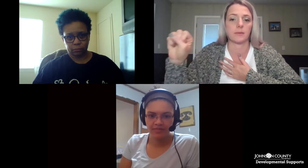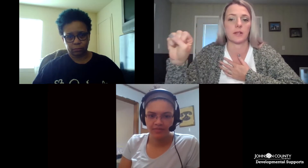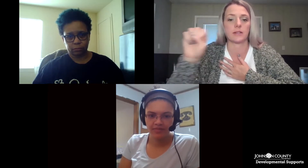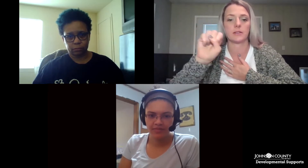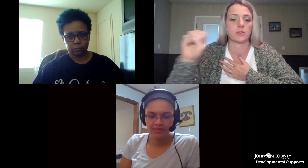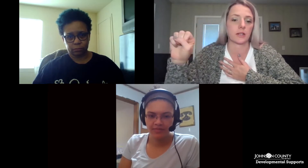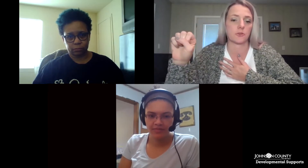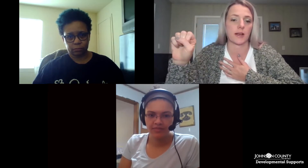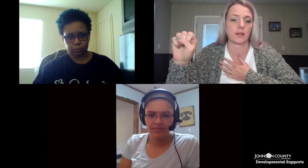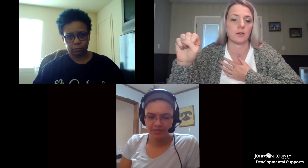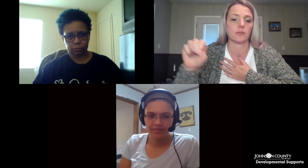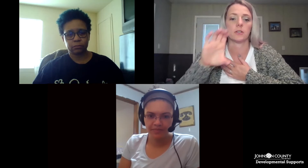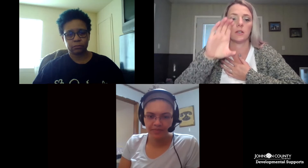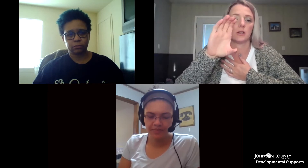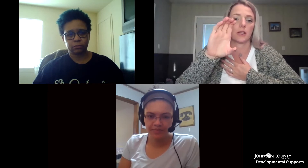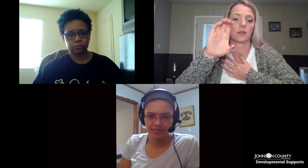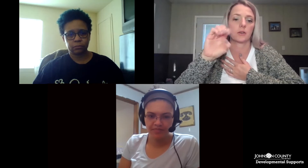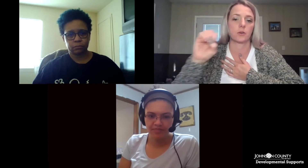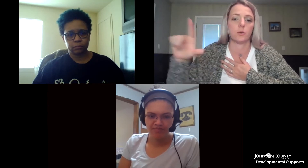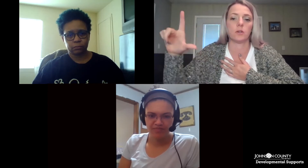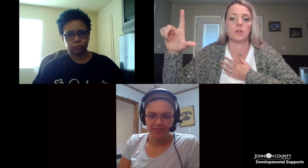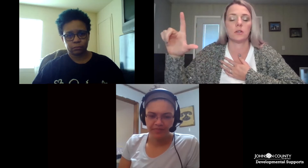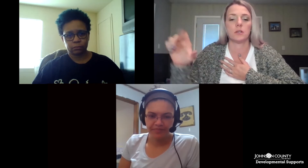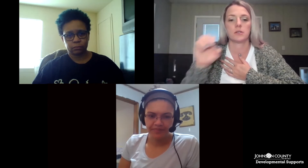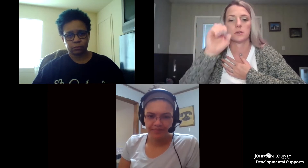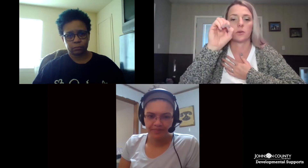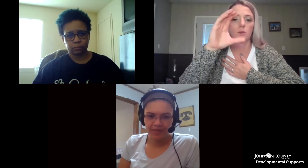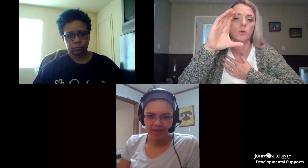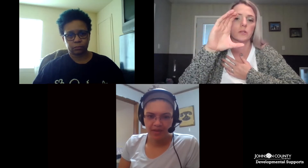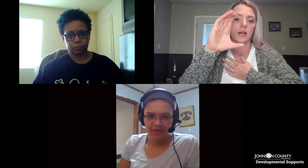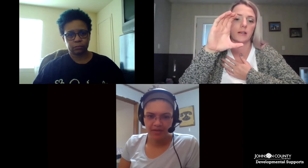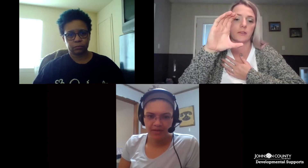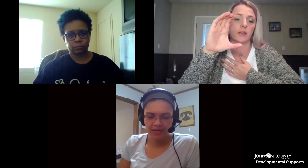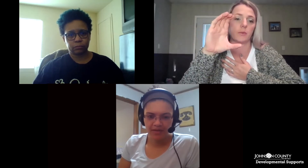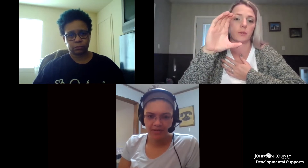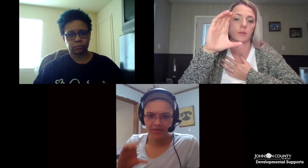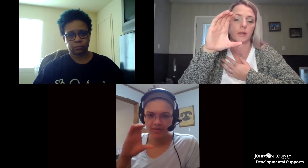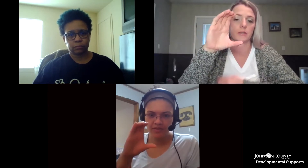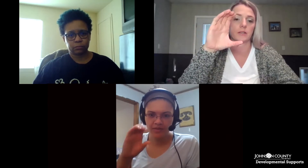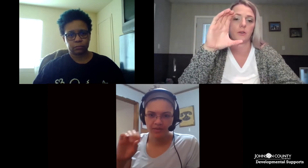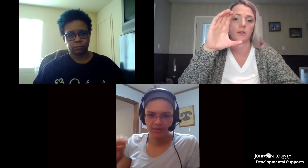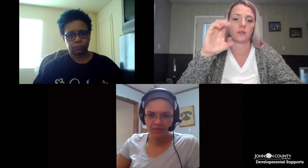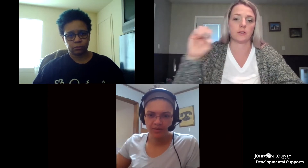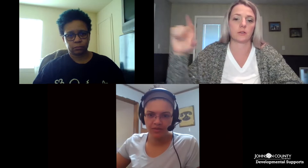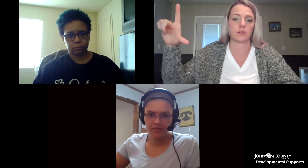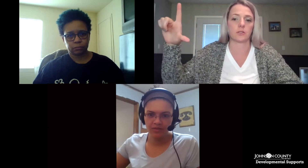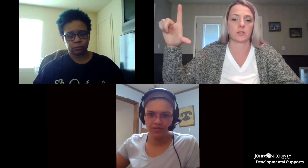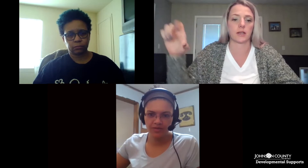double S, you just kind of drag it over, like cool. So cool's kind of a neat word, because then you can just kind